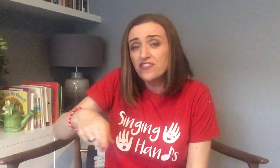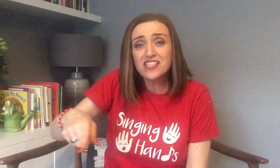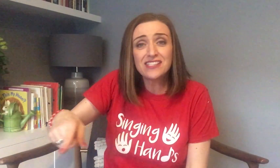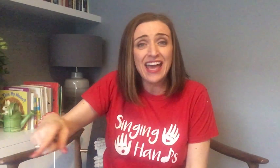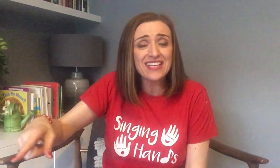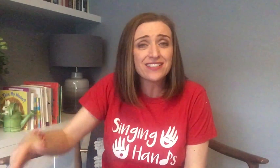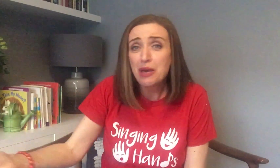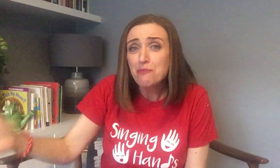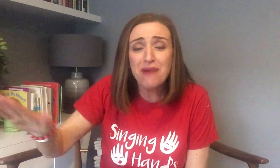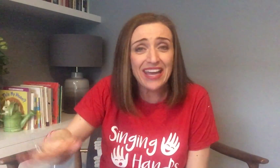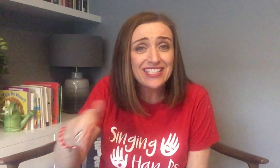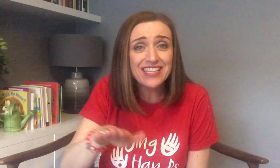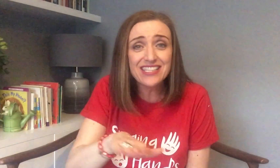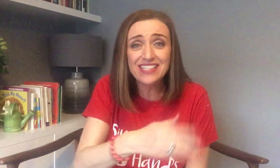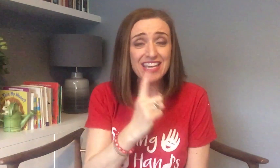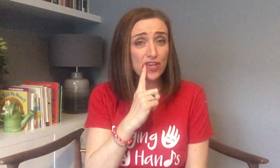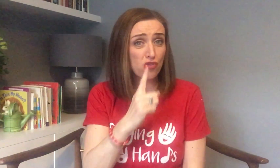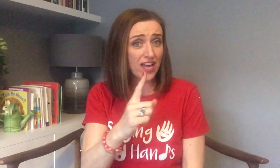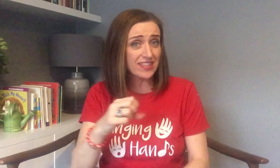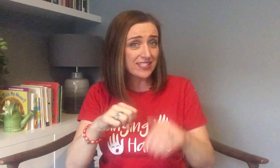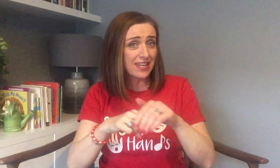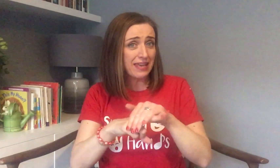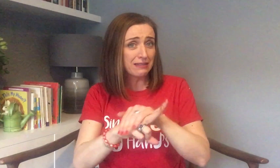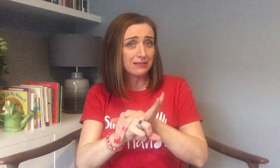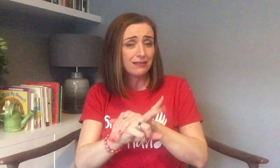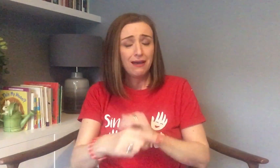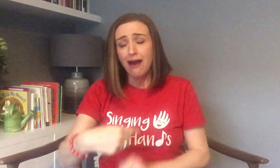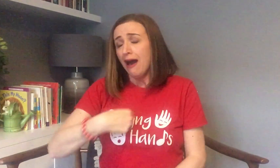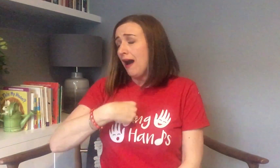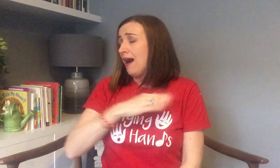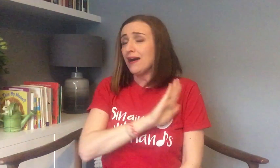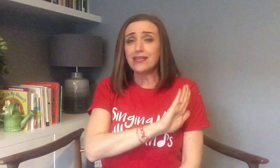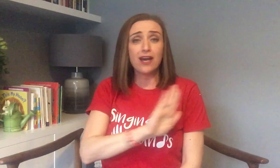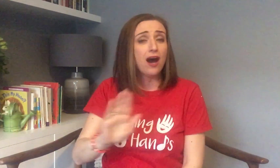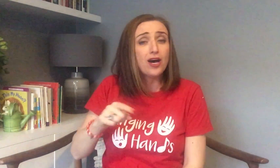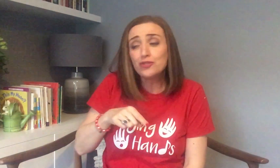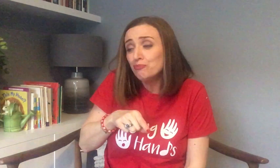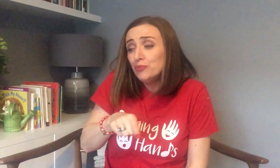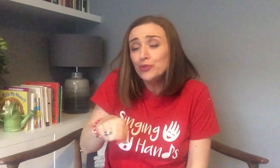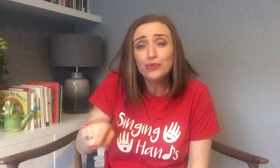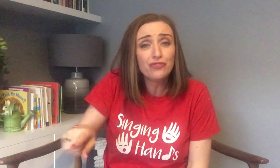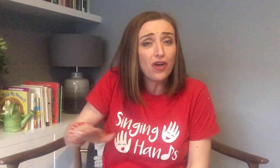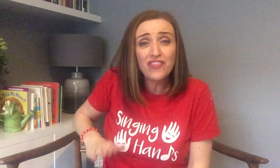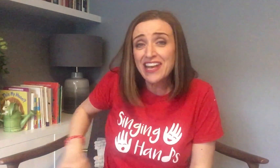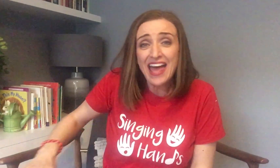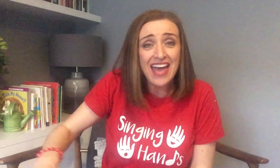the sand, back to the sea, cried the snail. I can't move on the